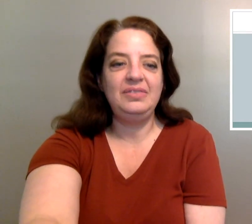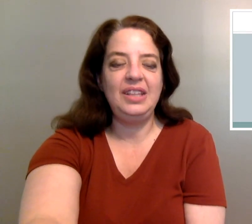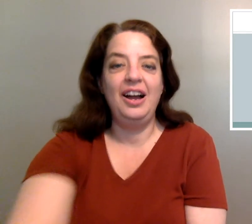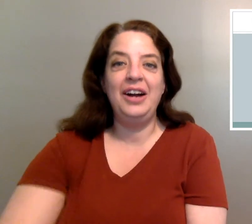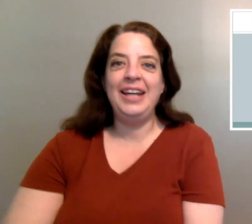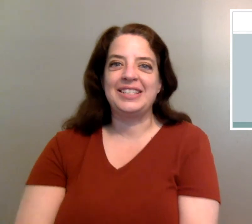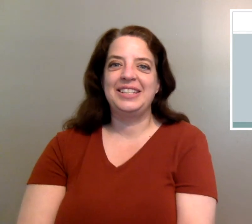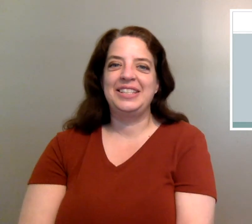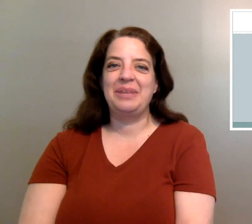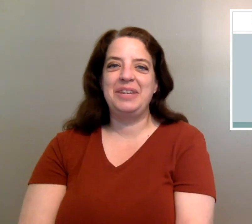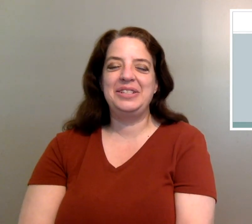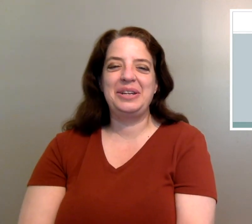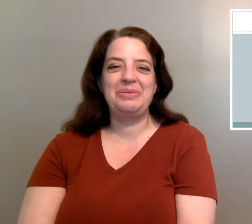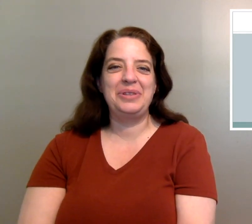All right, take a minute and sign through those.